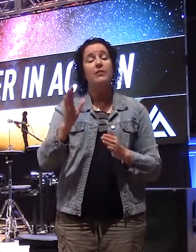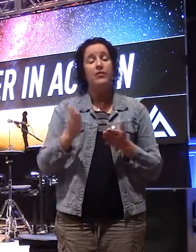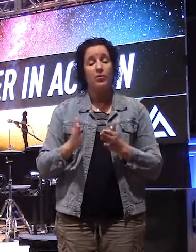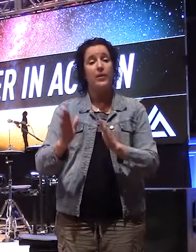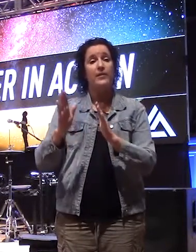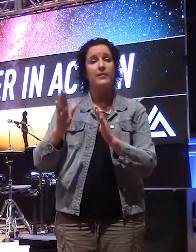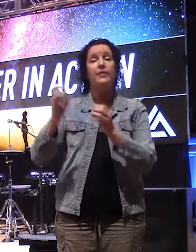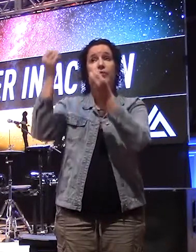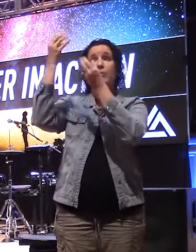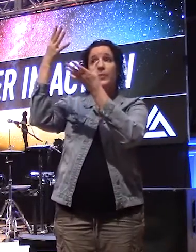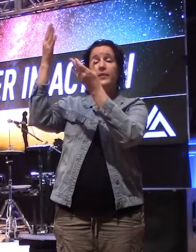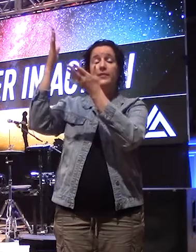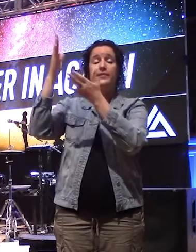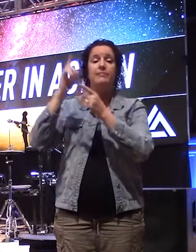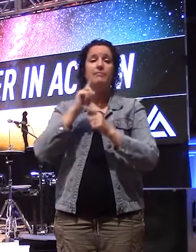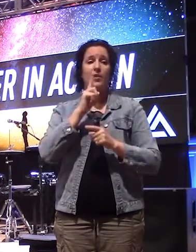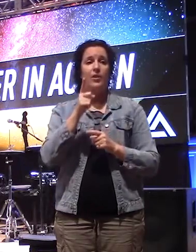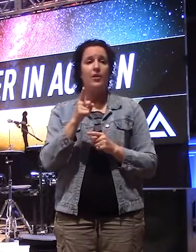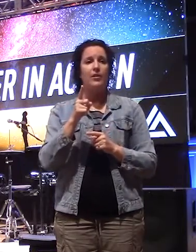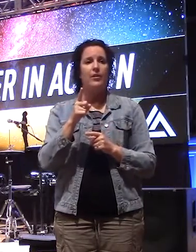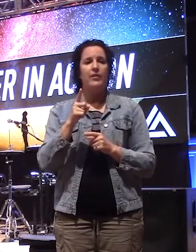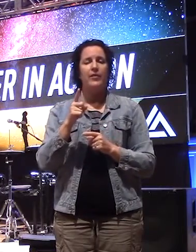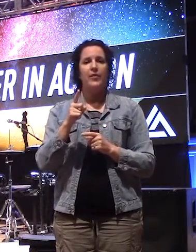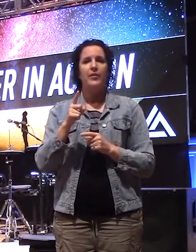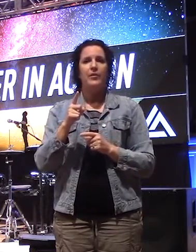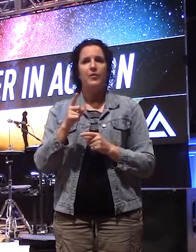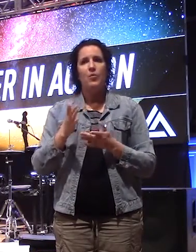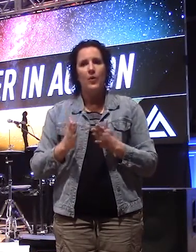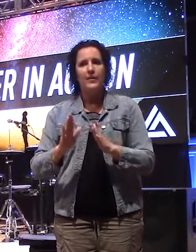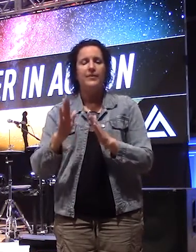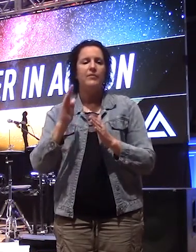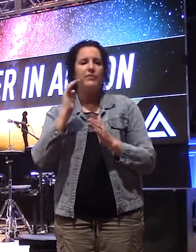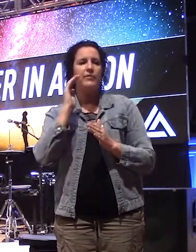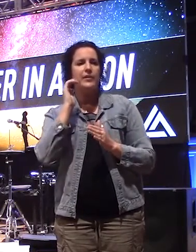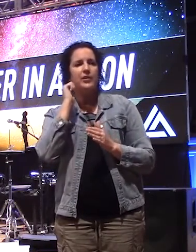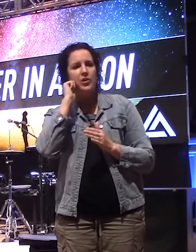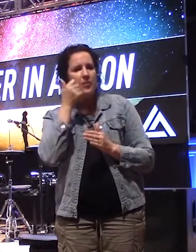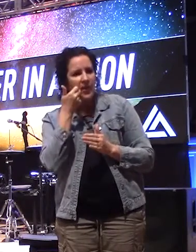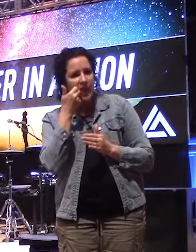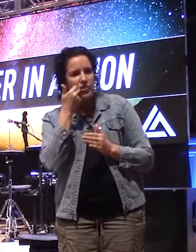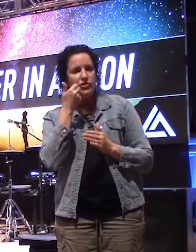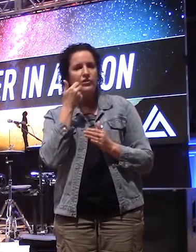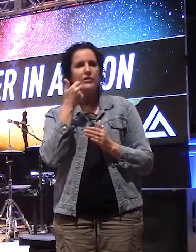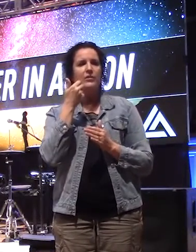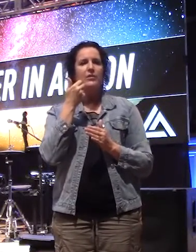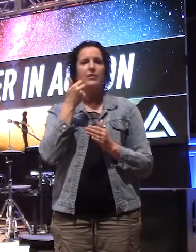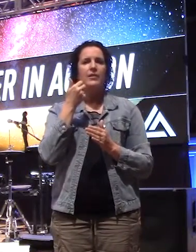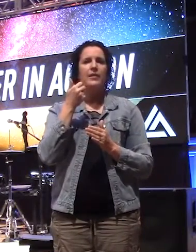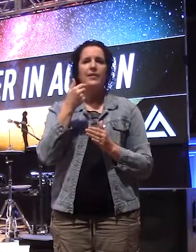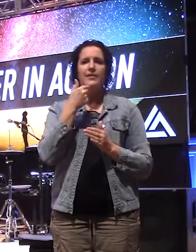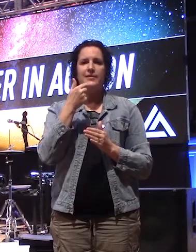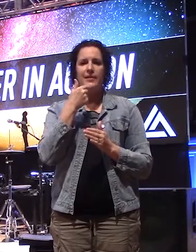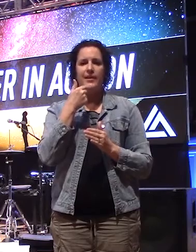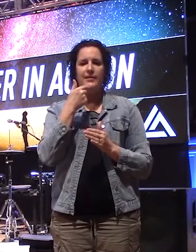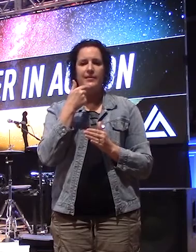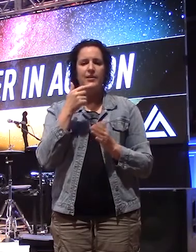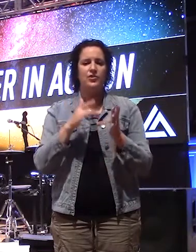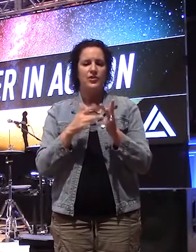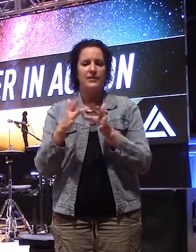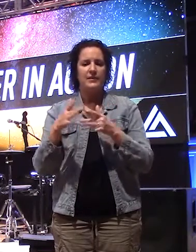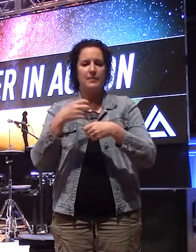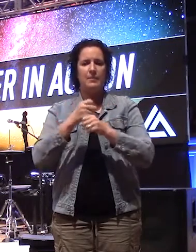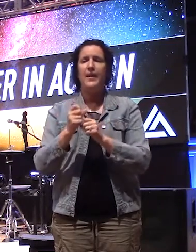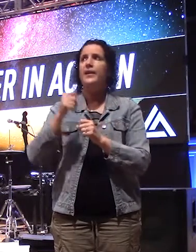obedience. But they're ways of humiliation. It says in Philippians 2:7 of Jesus, he